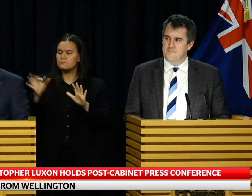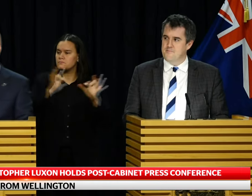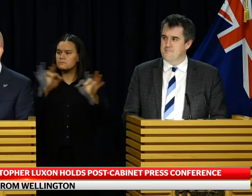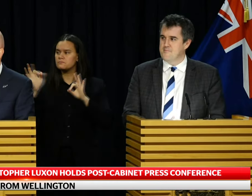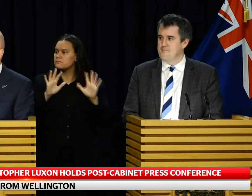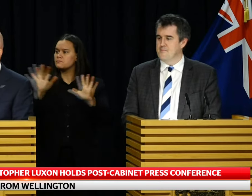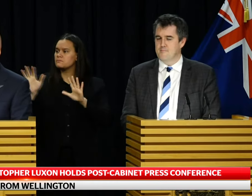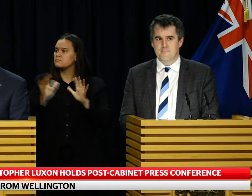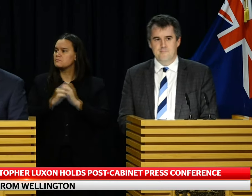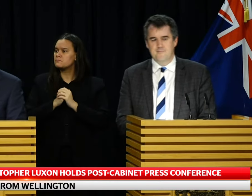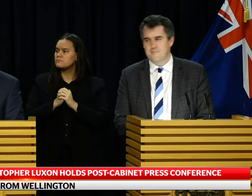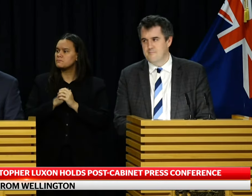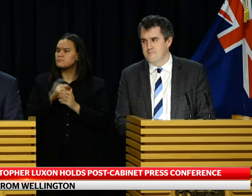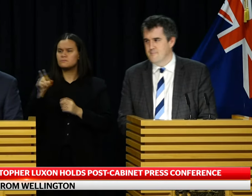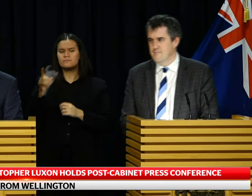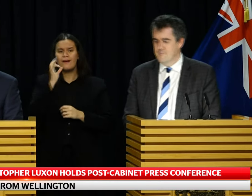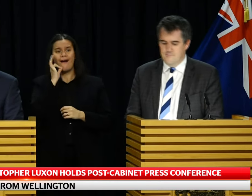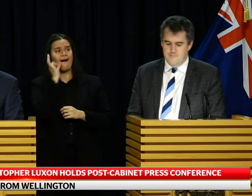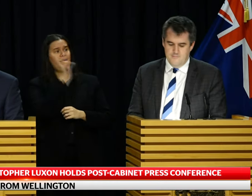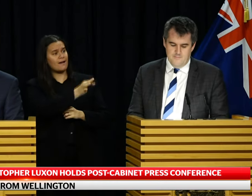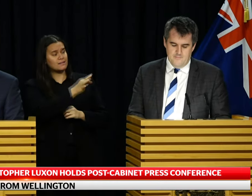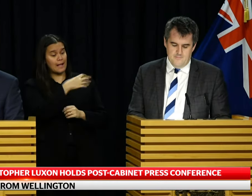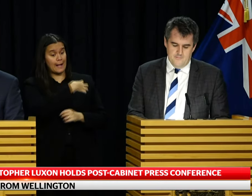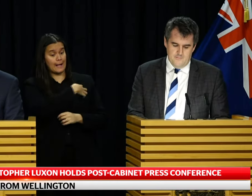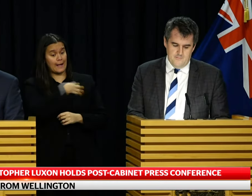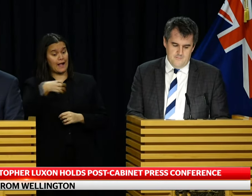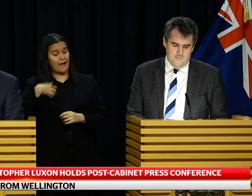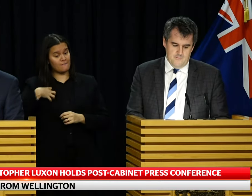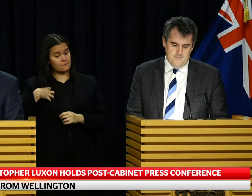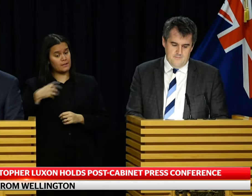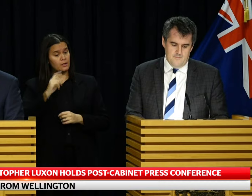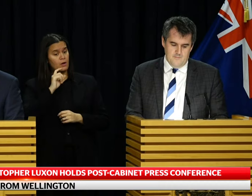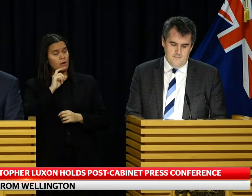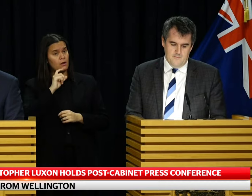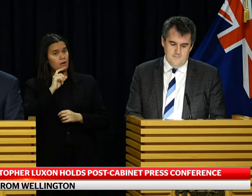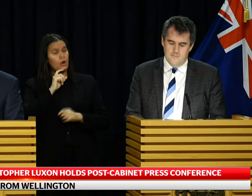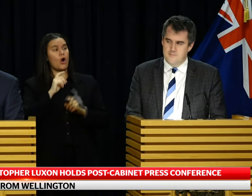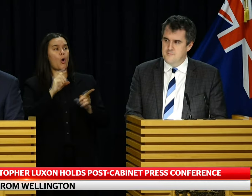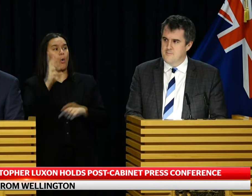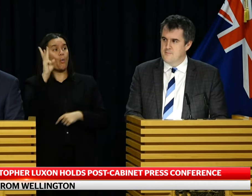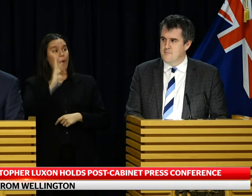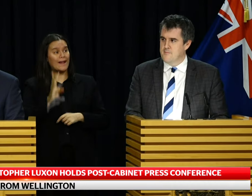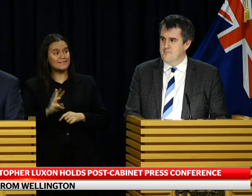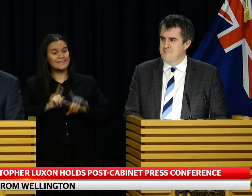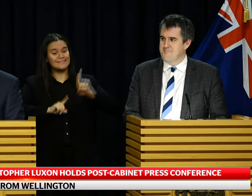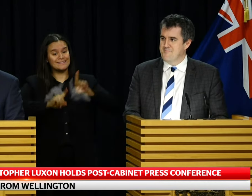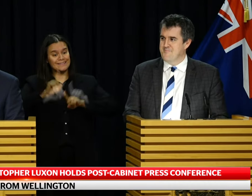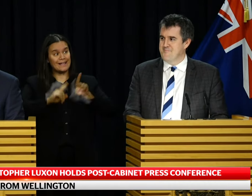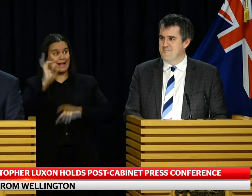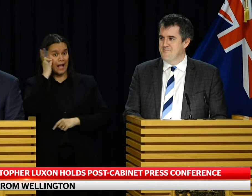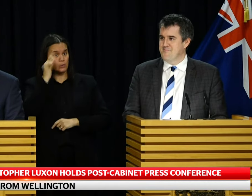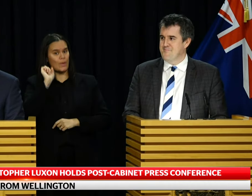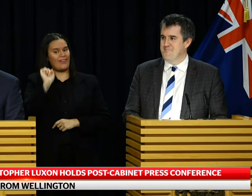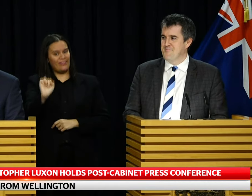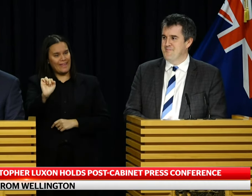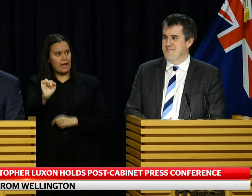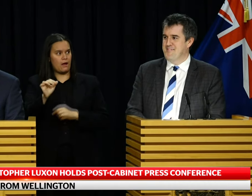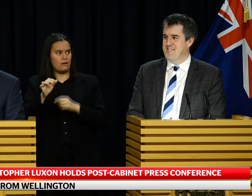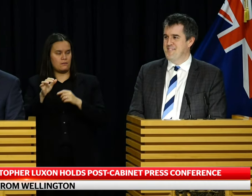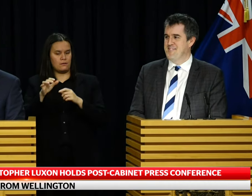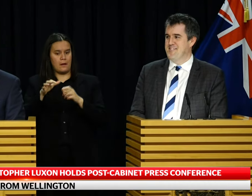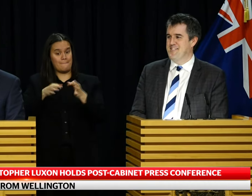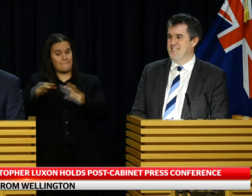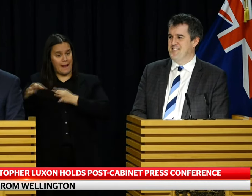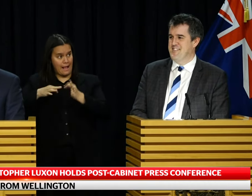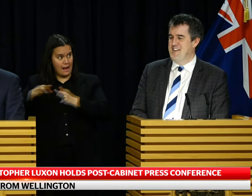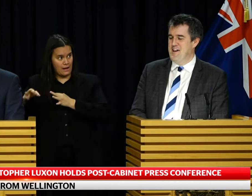Sorry, can we go to Ben? To the Housing Minister, does the government intend to uphold the decisions of Wellington City Council relating to the district plan and its large chunk of